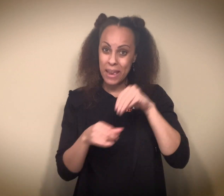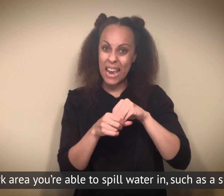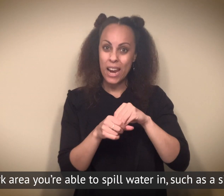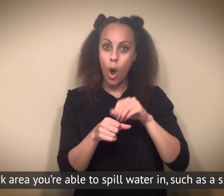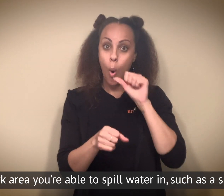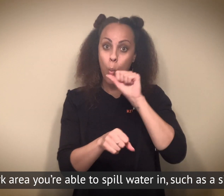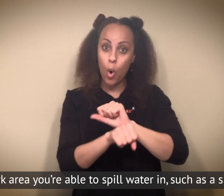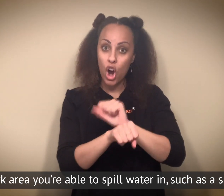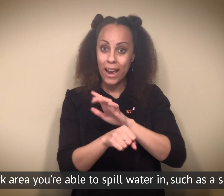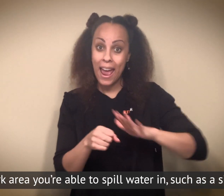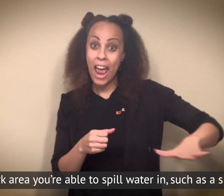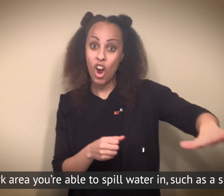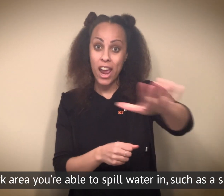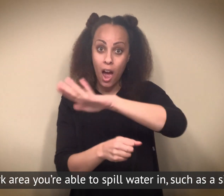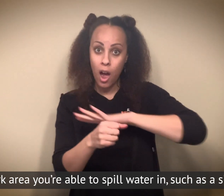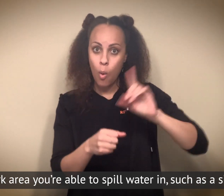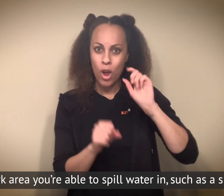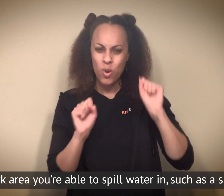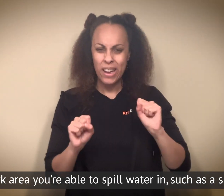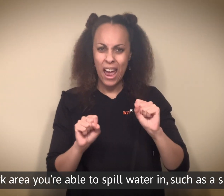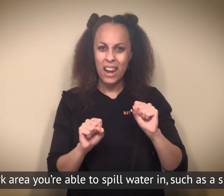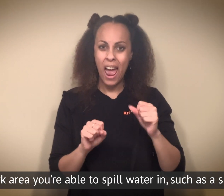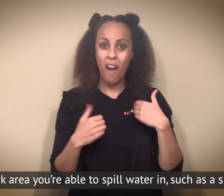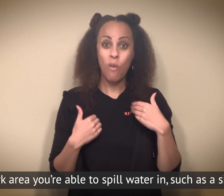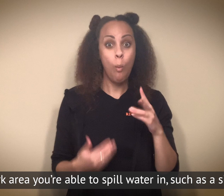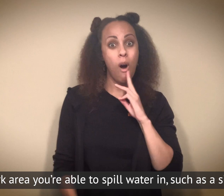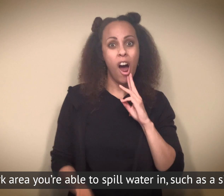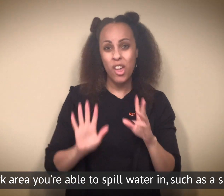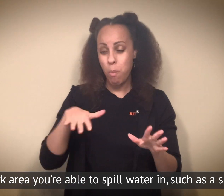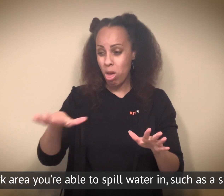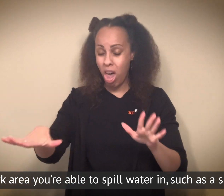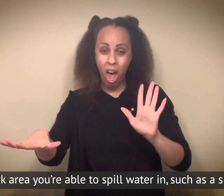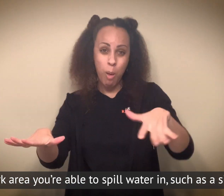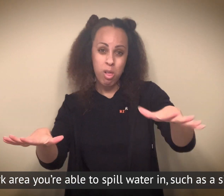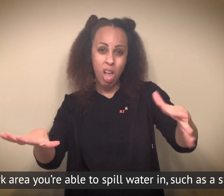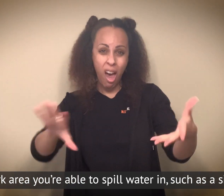Make sure you're in a work area you're able to spill water in,